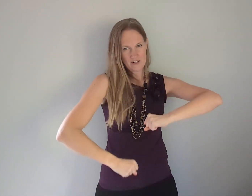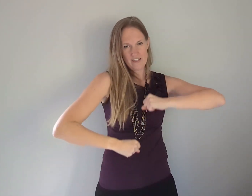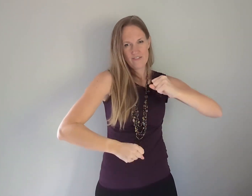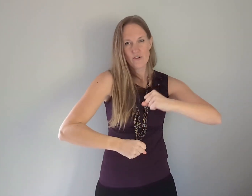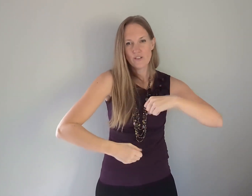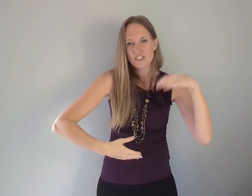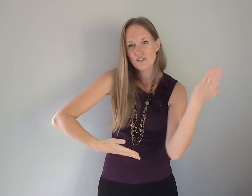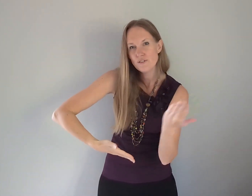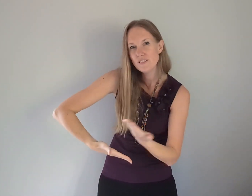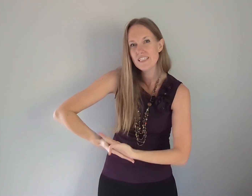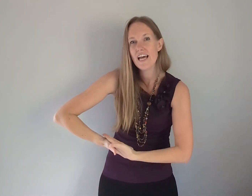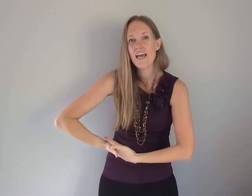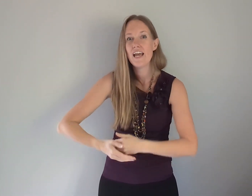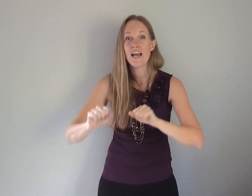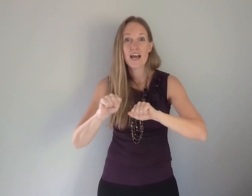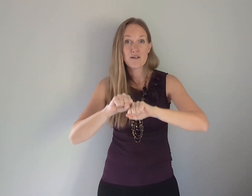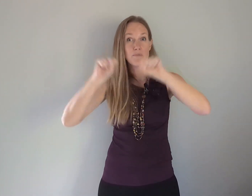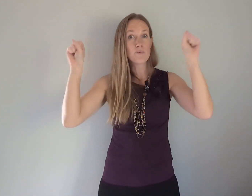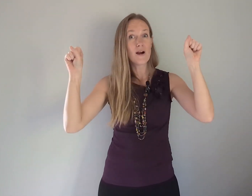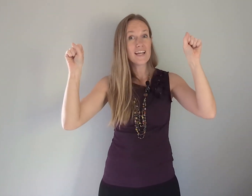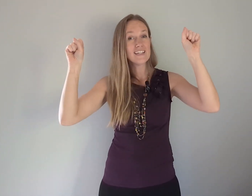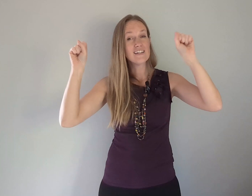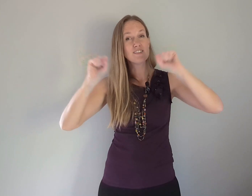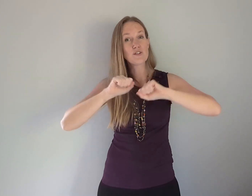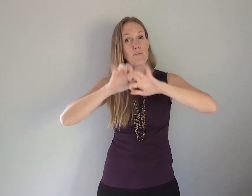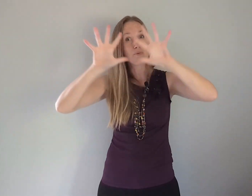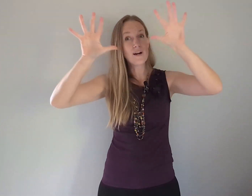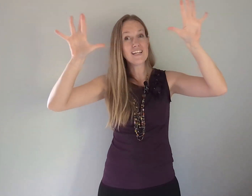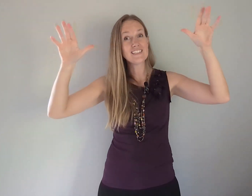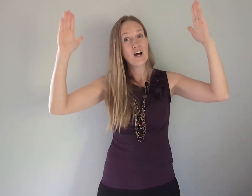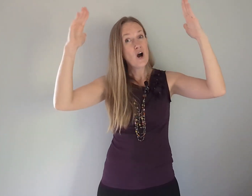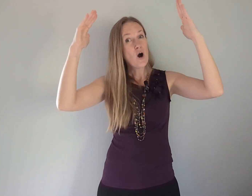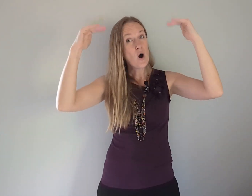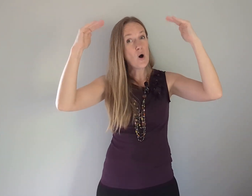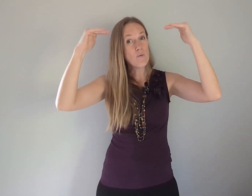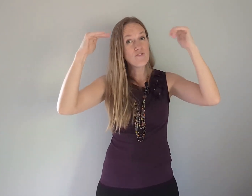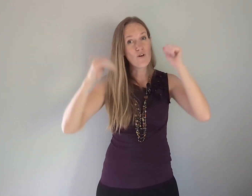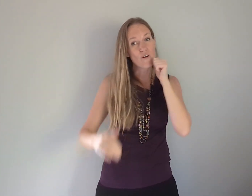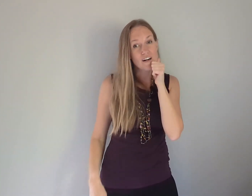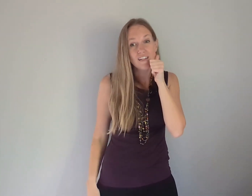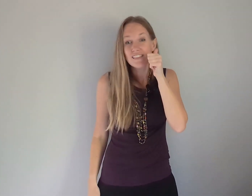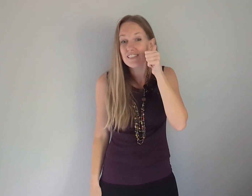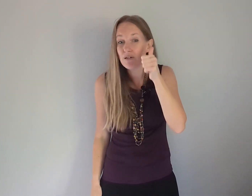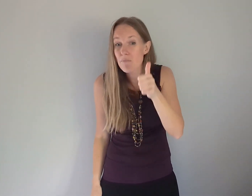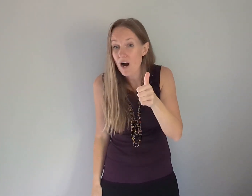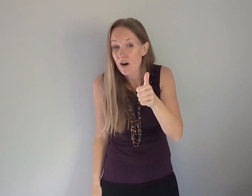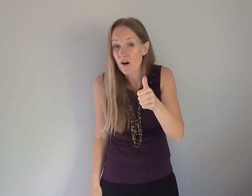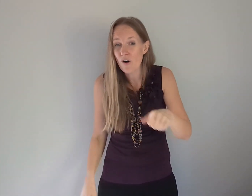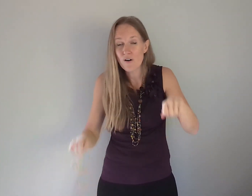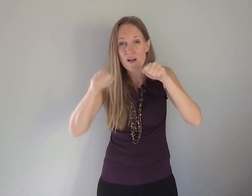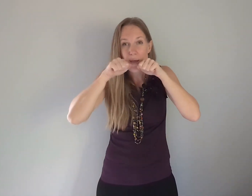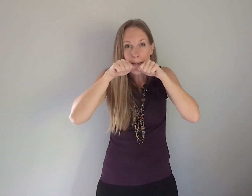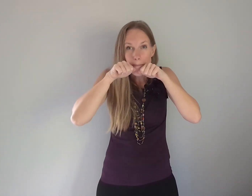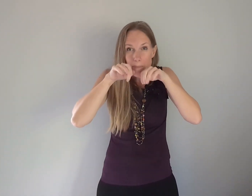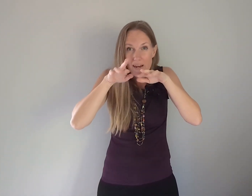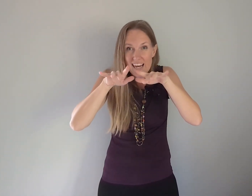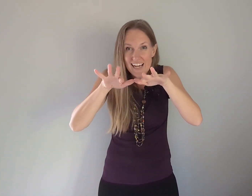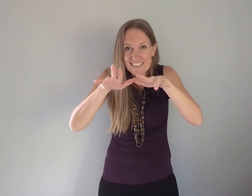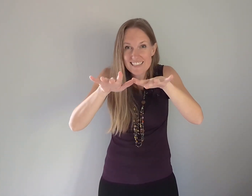strength for today and bright hope for tomorrow,